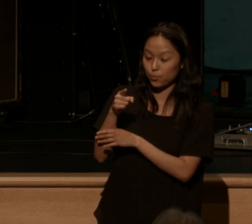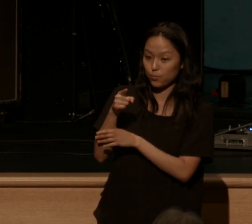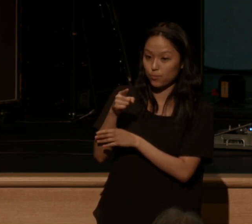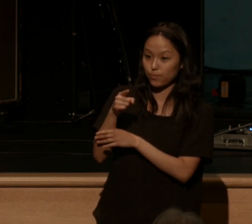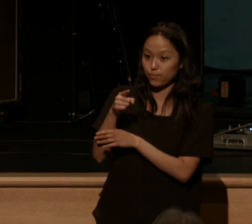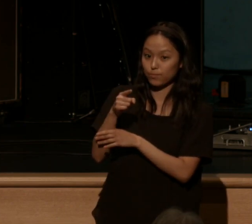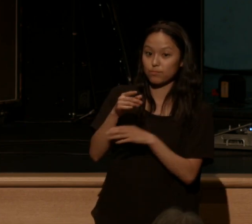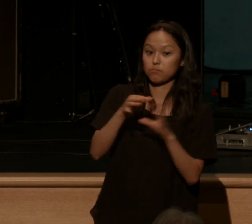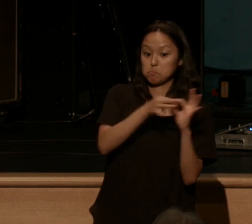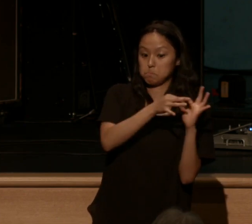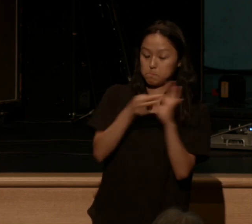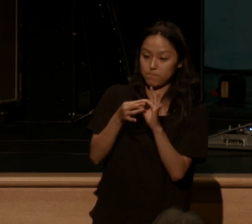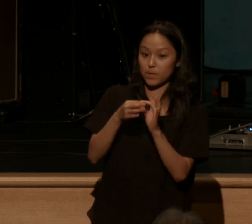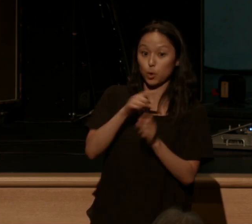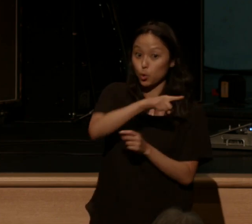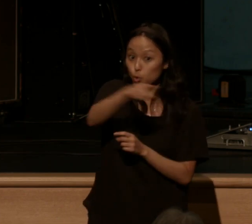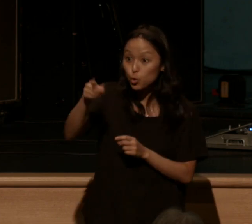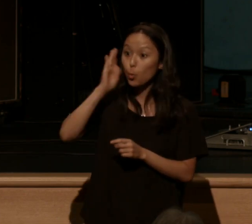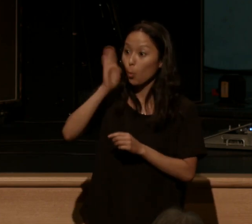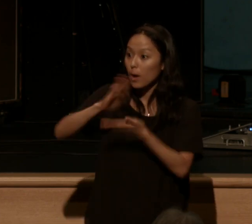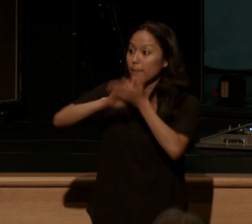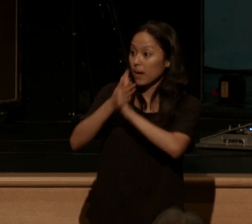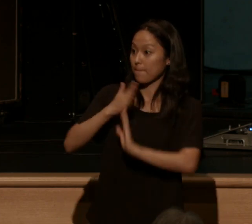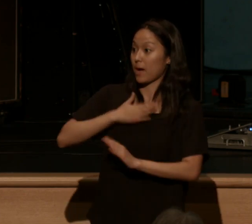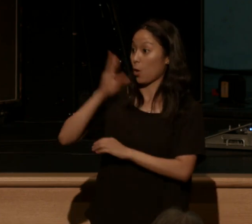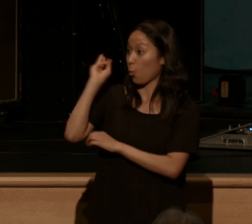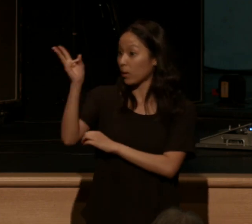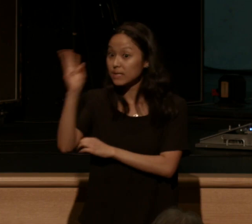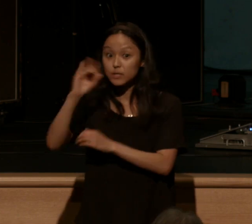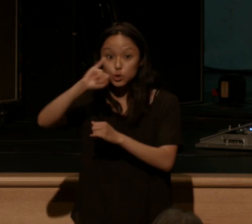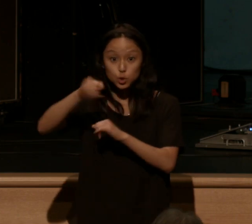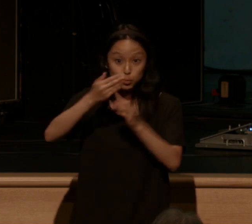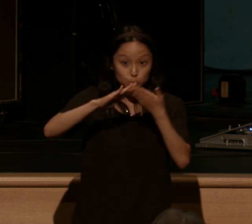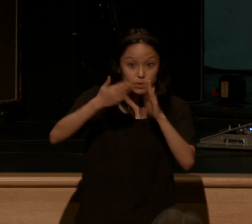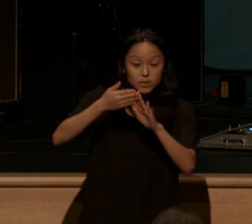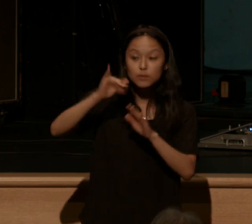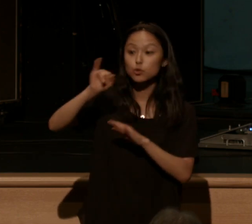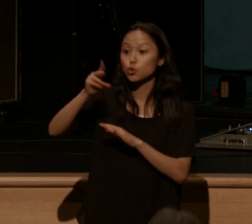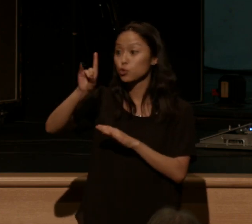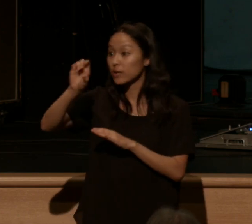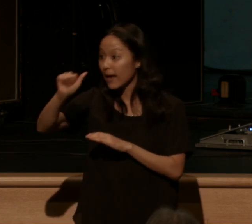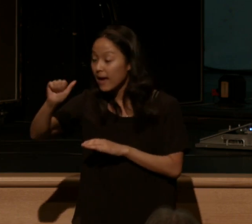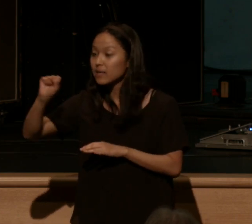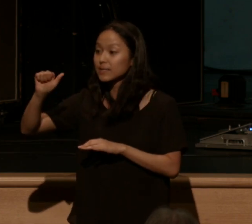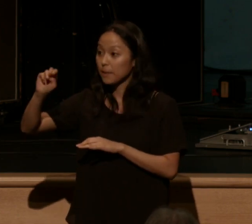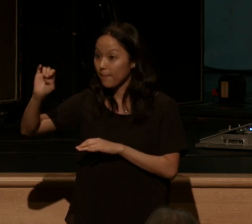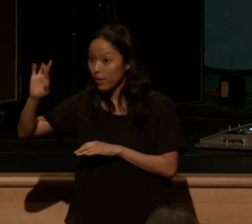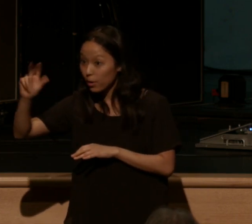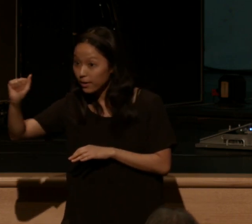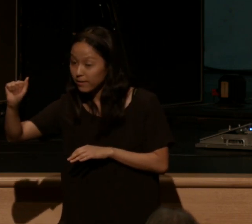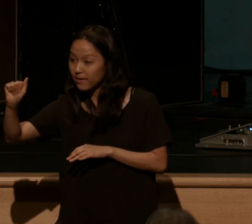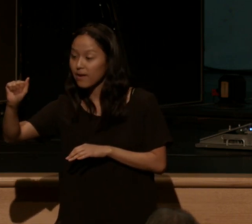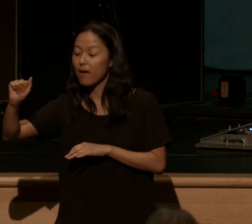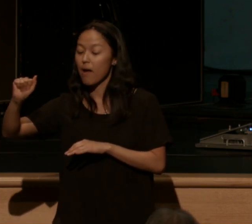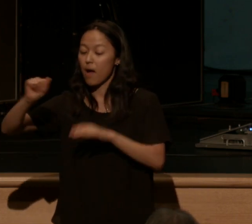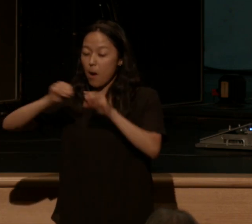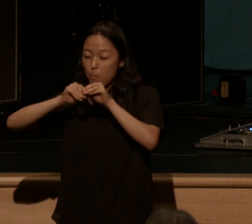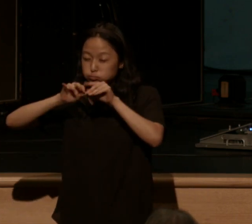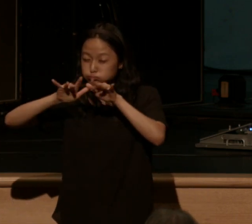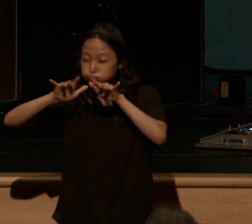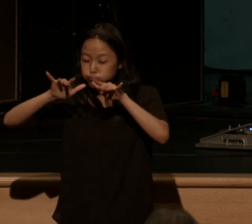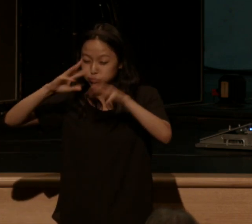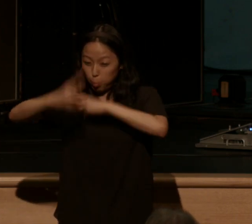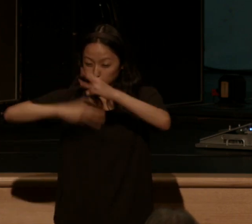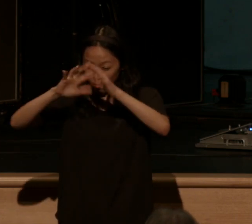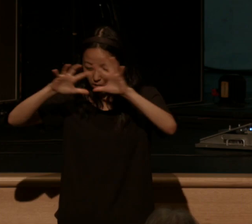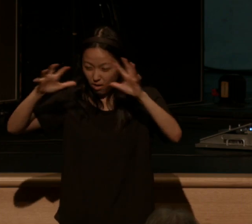and you, direct correlation, will be my witnesses in Jerusalem, in all Judea and Samaria, and to the ends of the